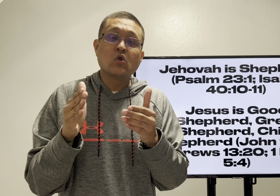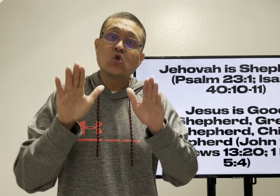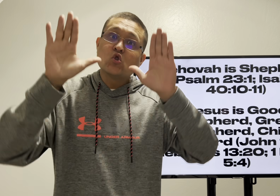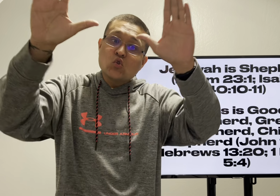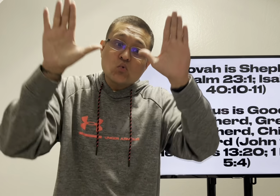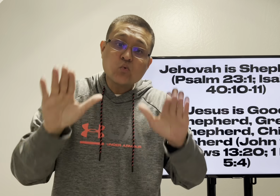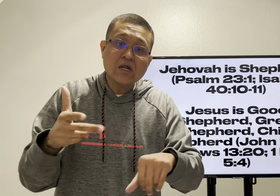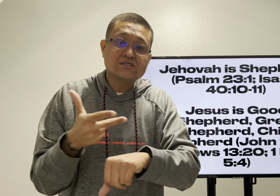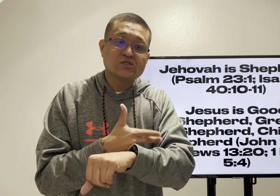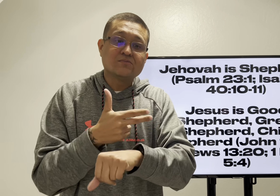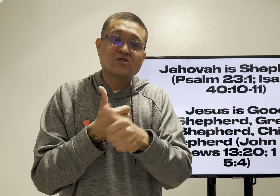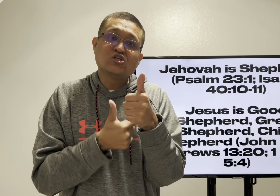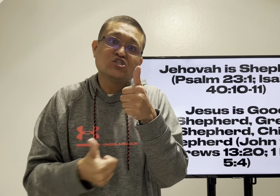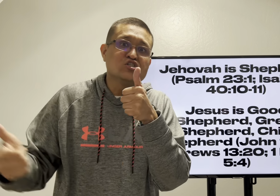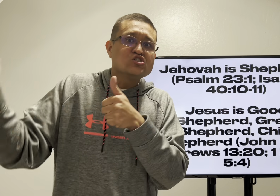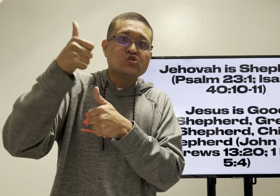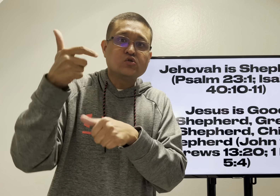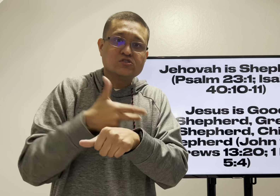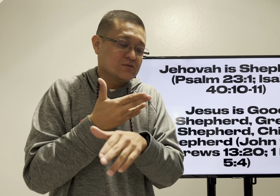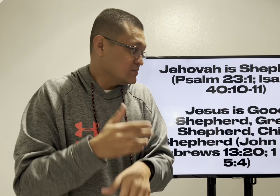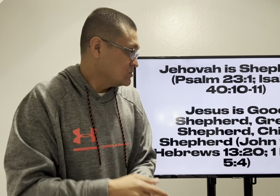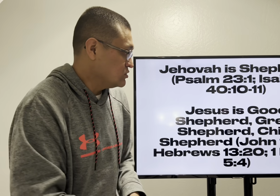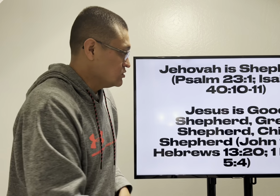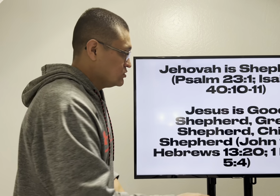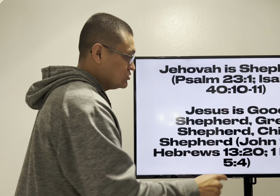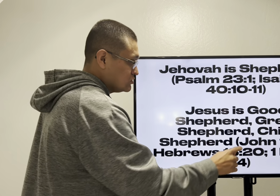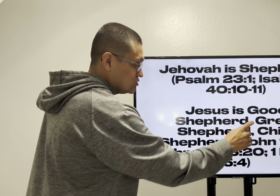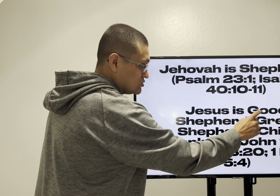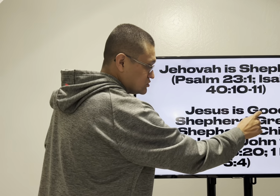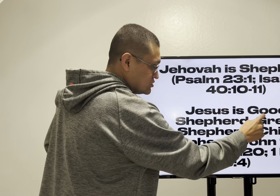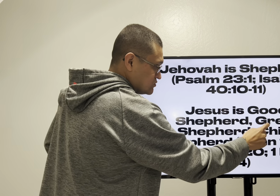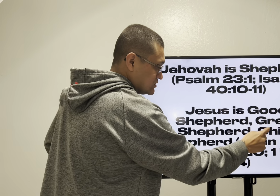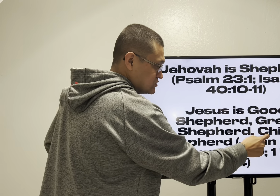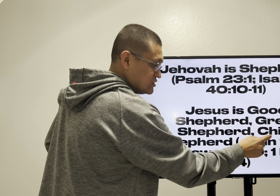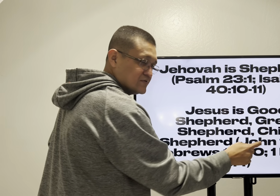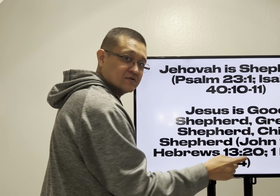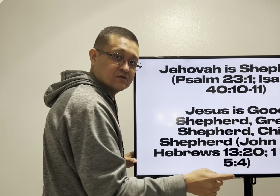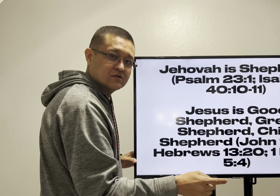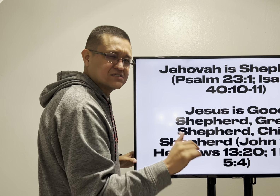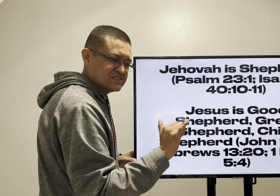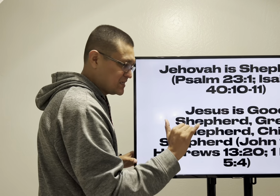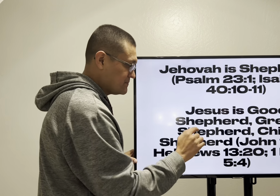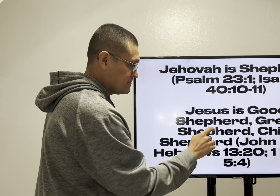In the New Testament, we have Jesus is the good shepherd, great shepherd, chief shepherd.